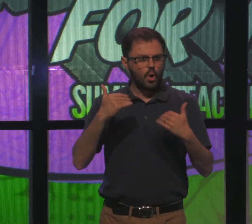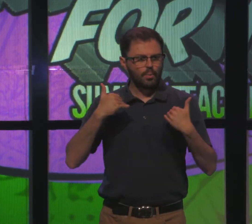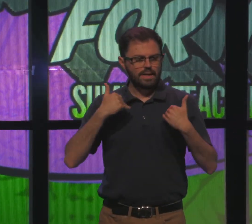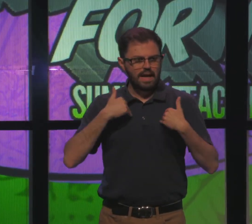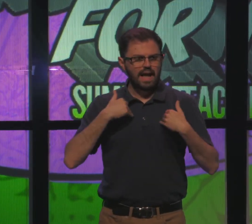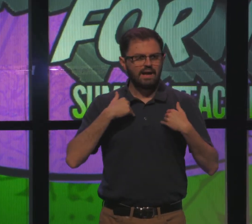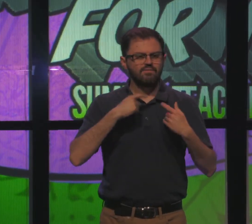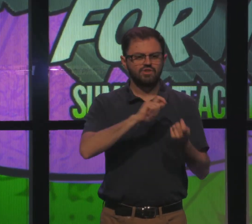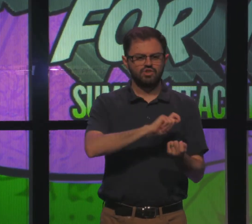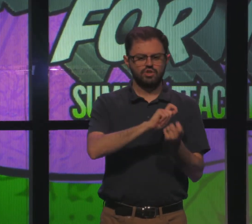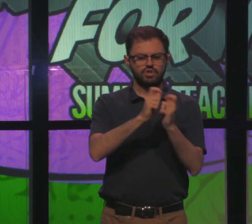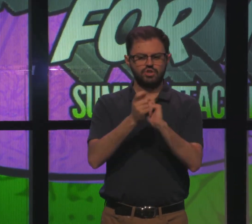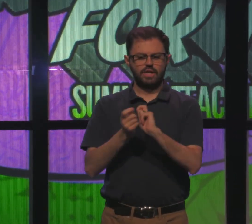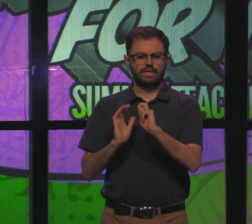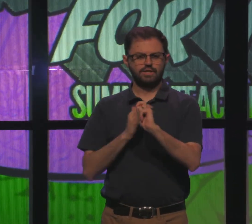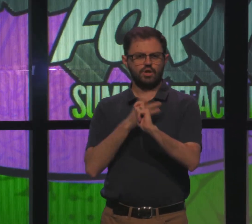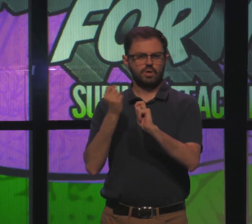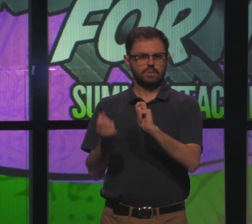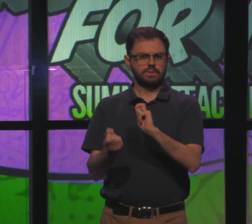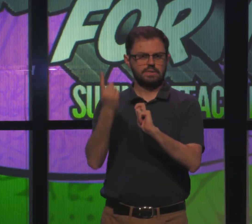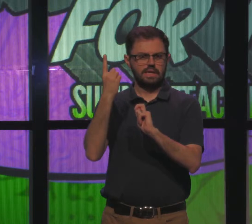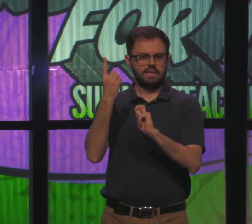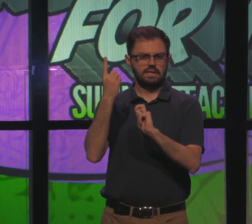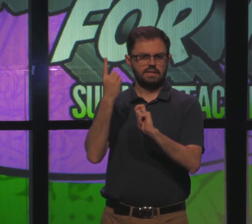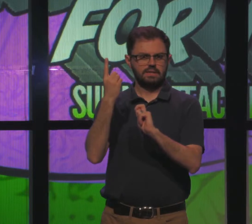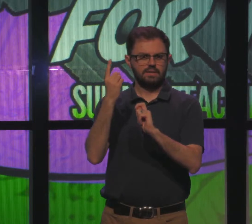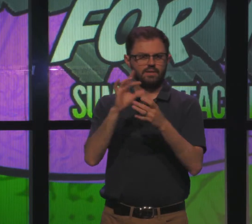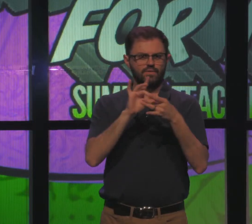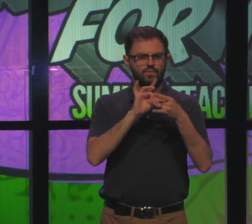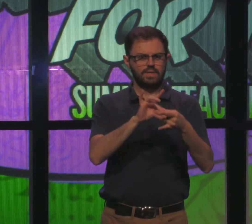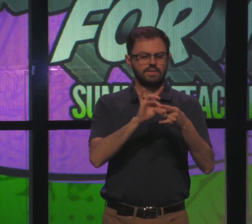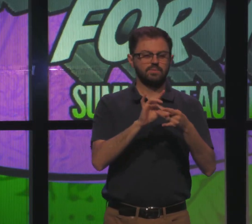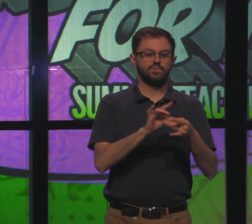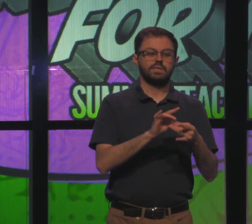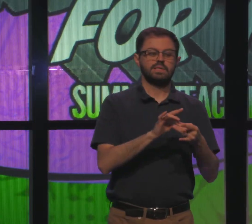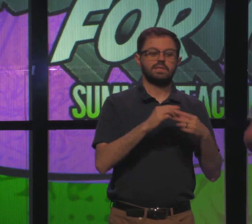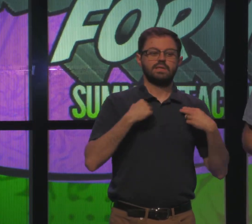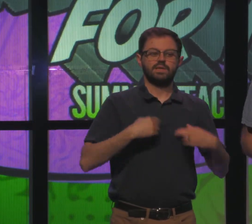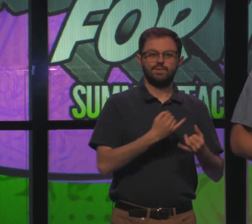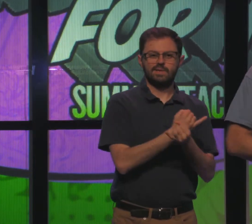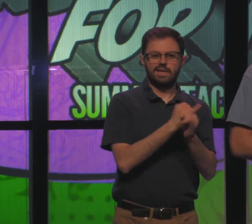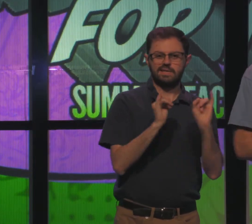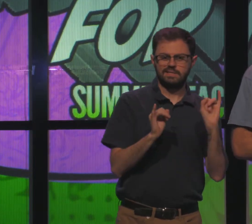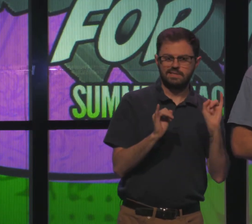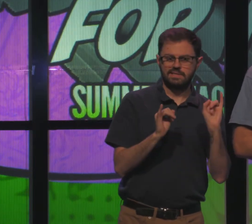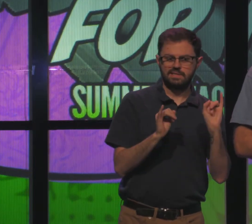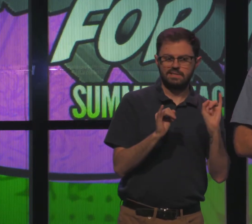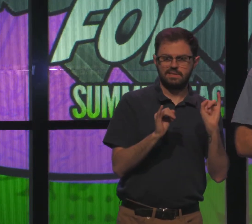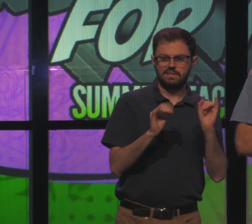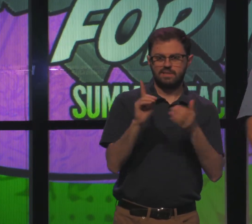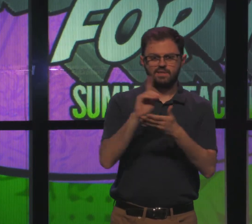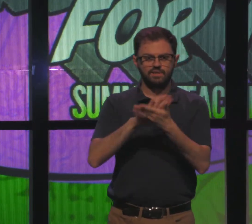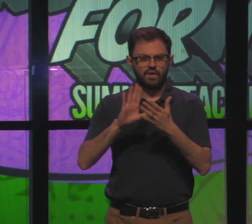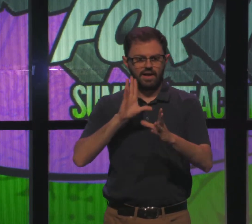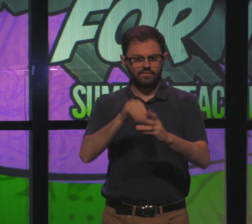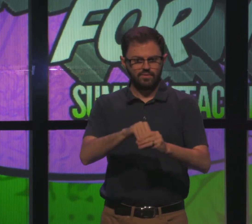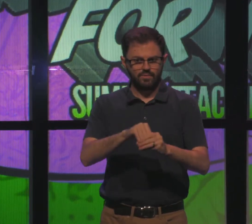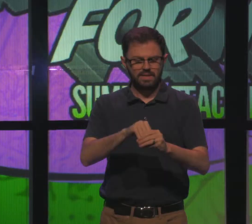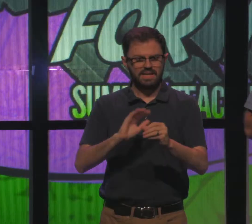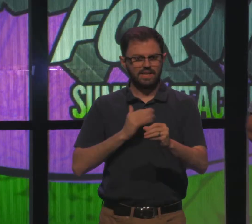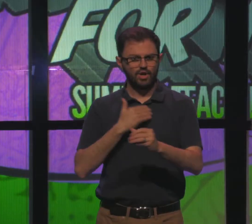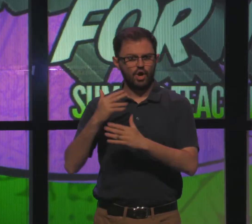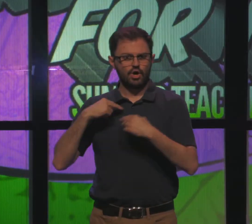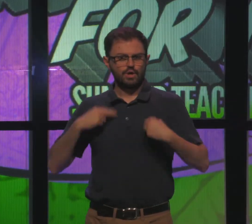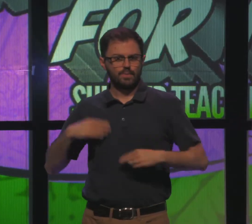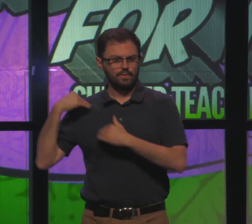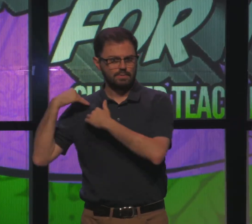relationship between human agency, divine engagement, and human responsibility. Right? Right there. It's right there. Don't